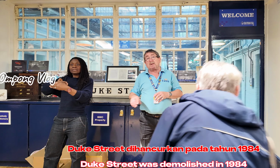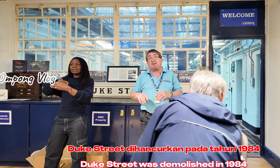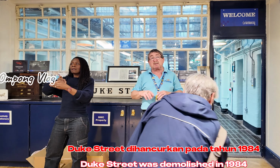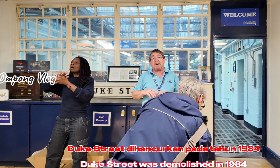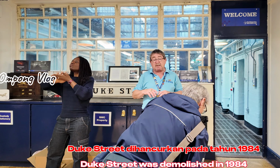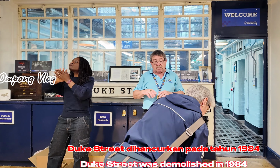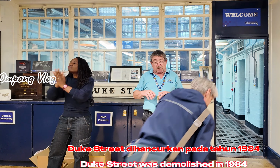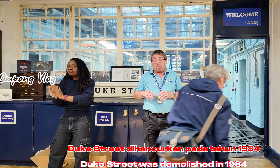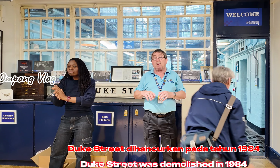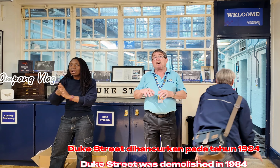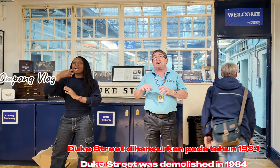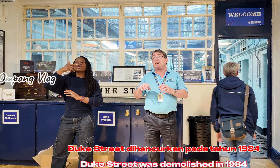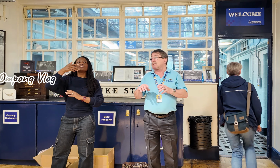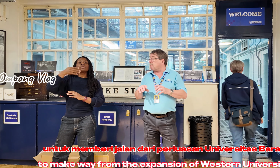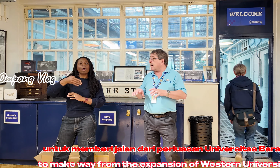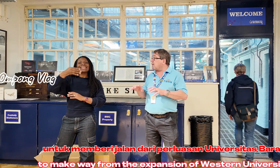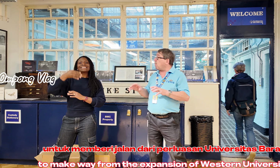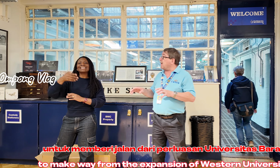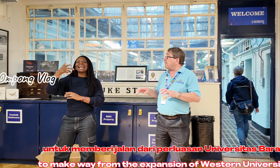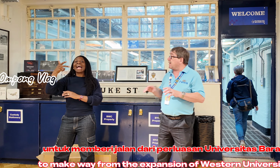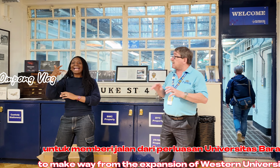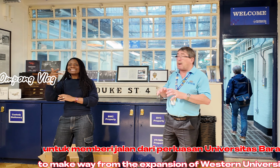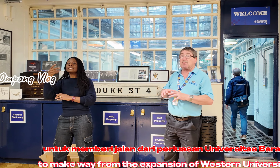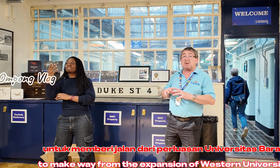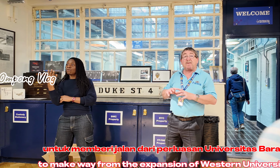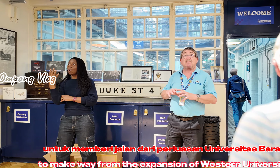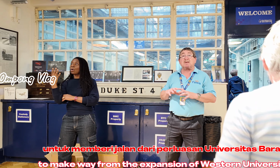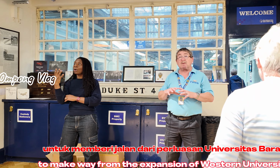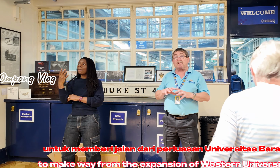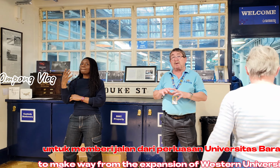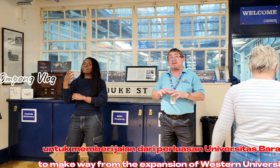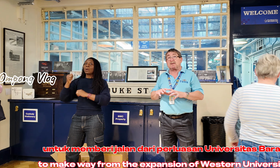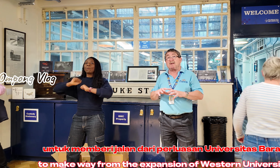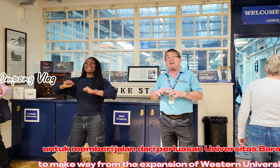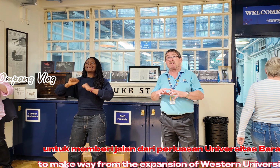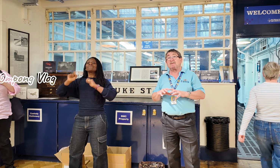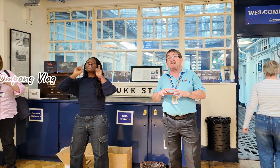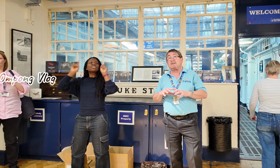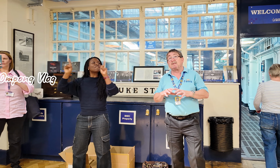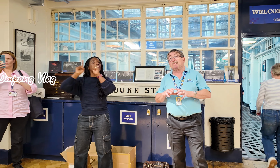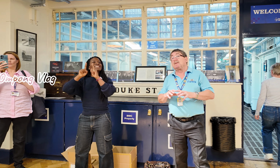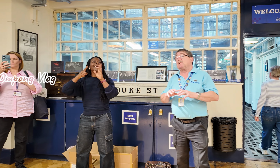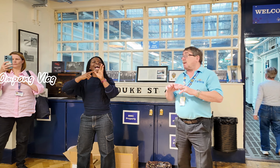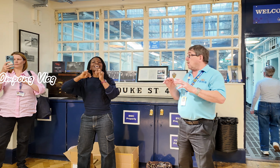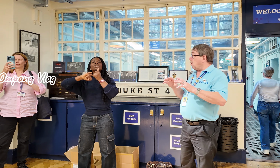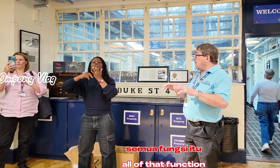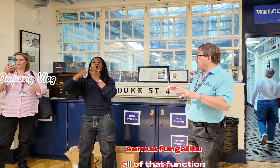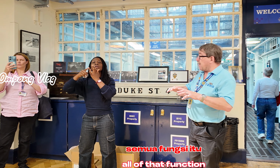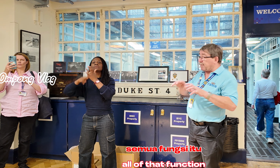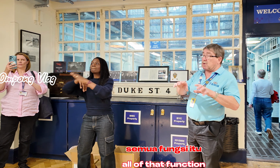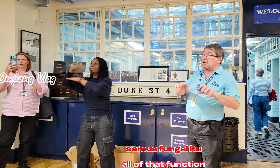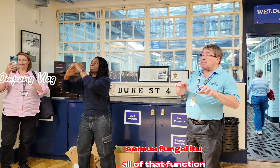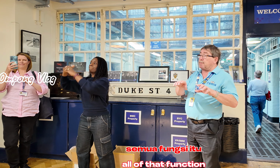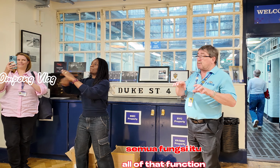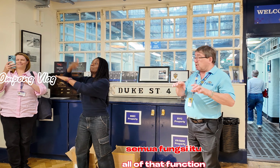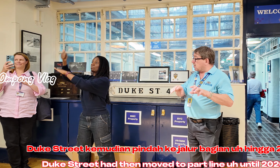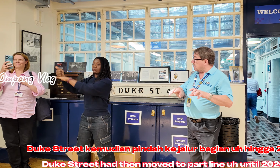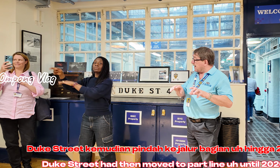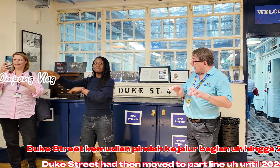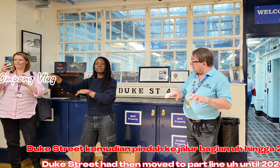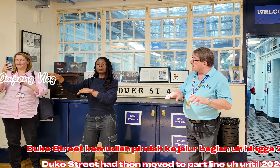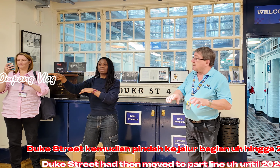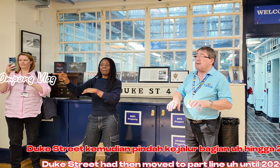demolished in 1984 to make way for the expansion of Aston University. All of that function that